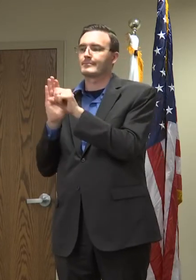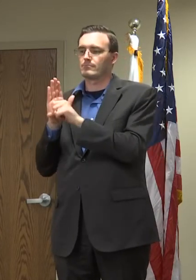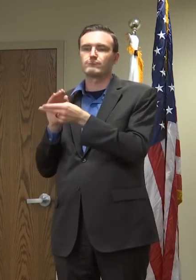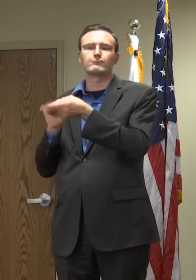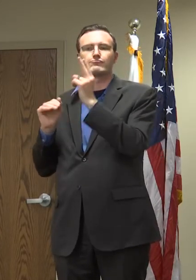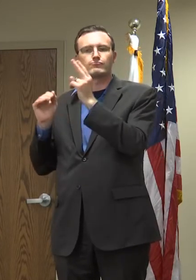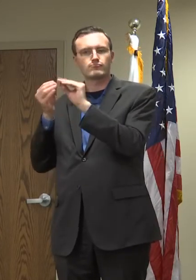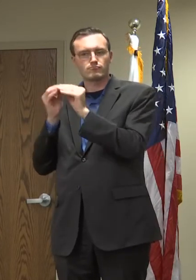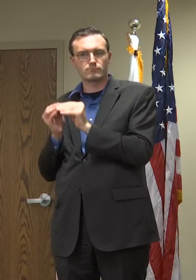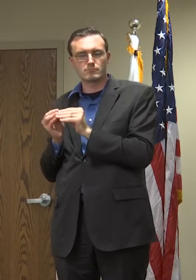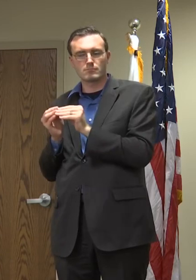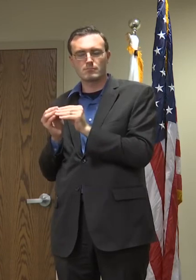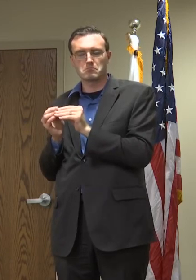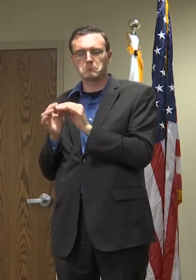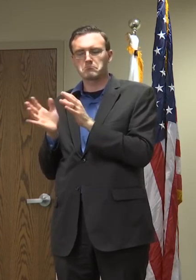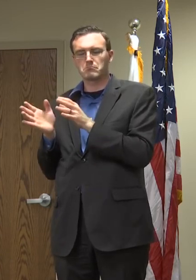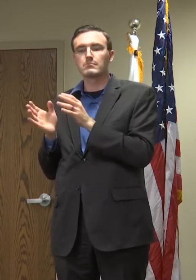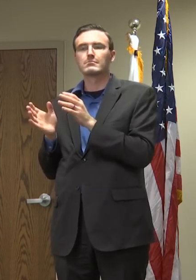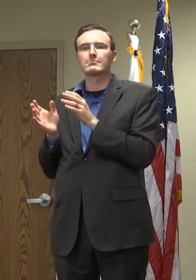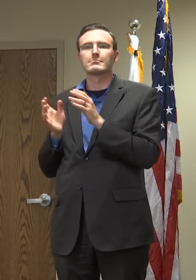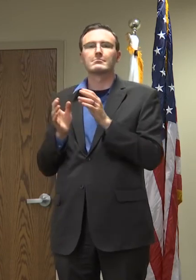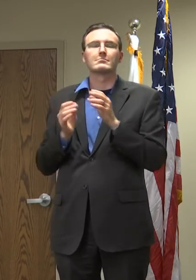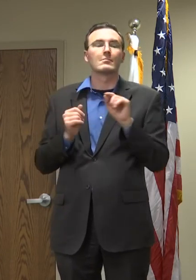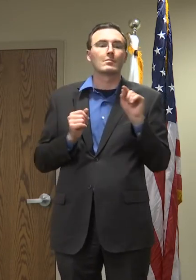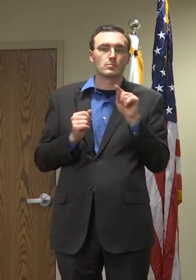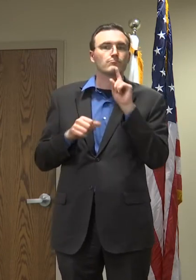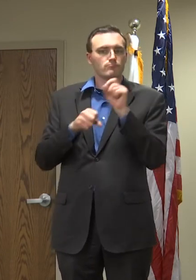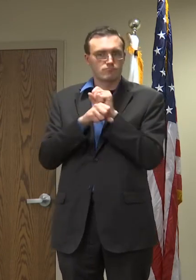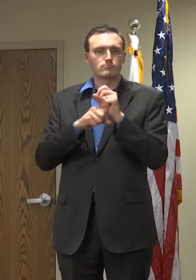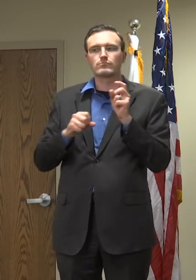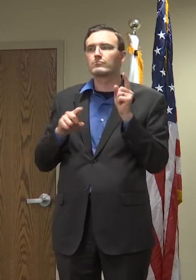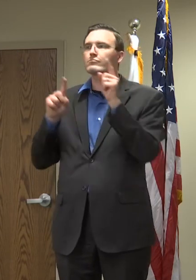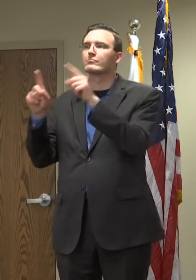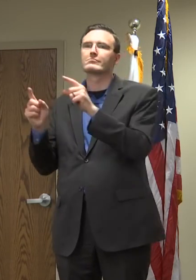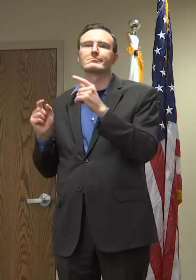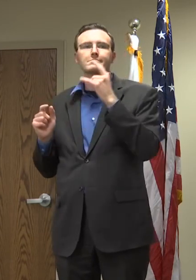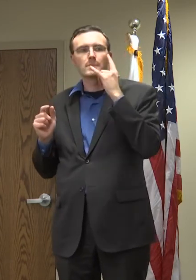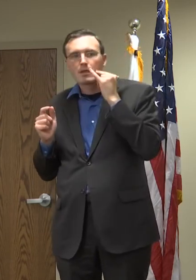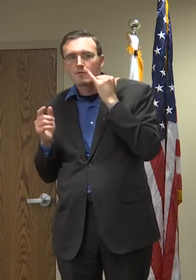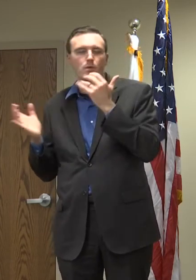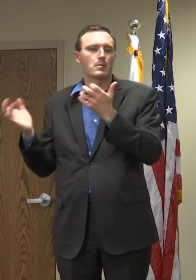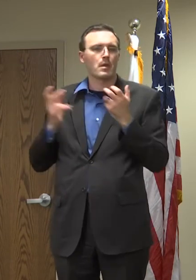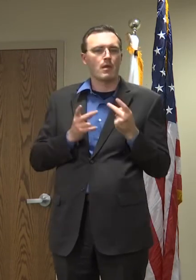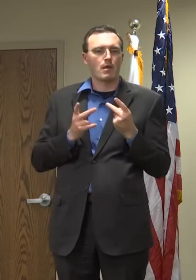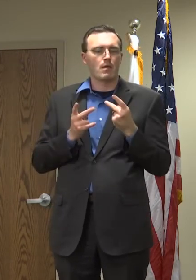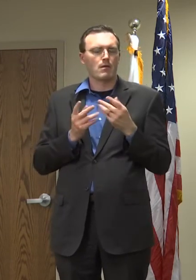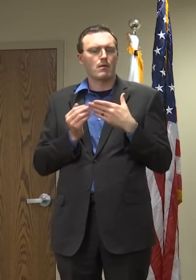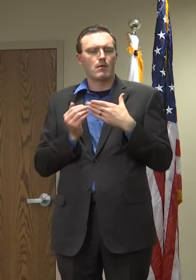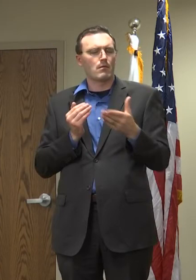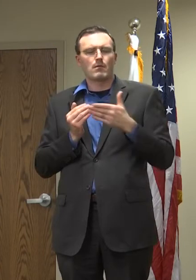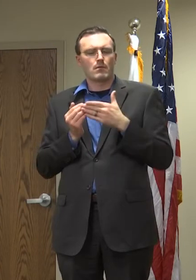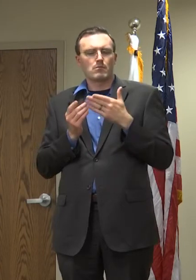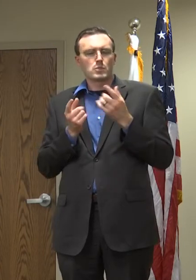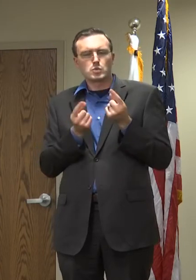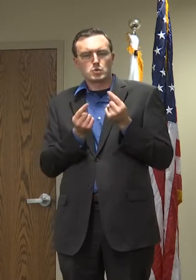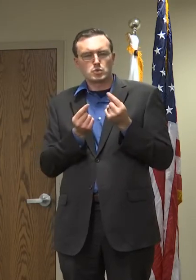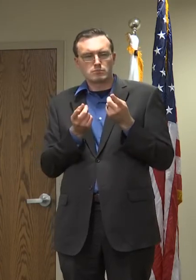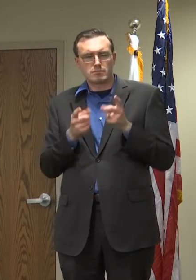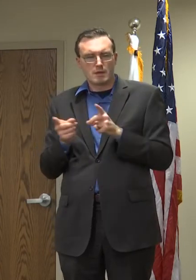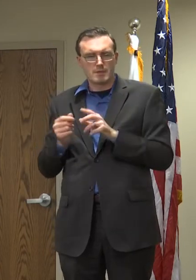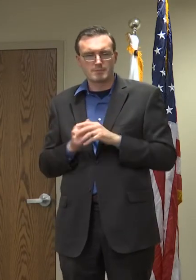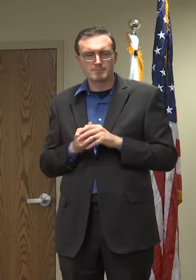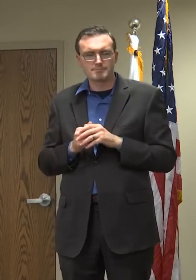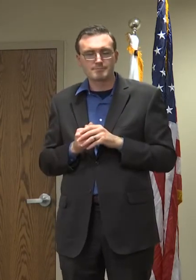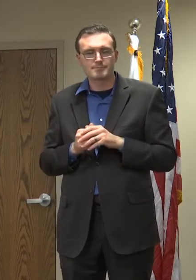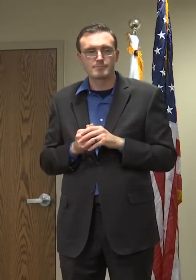What does that look like for people who may end up traveling to California and coming back? Can you just describe that a little further? So I'll let Dr. Martell